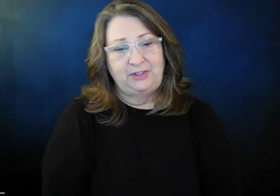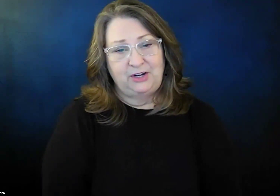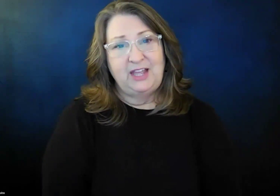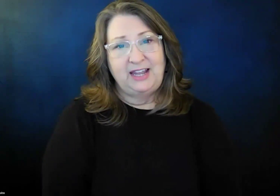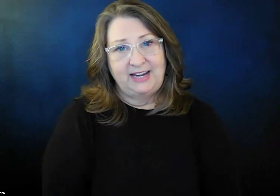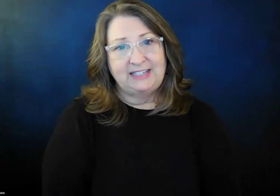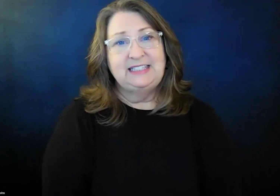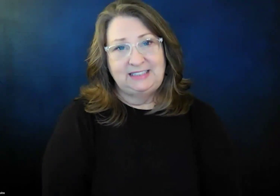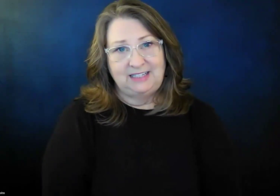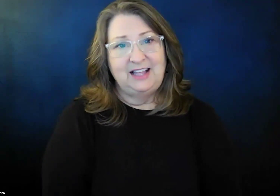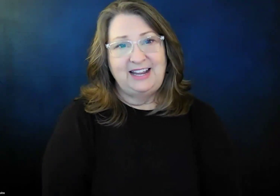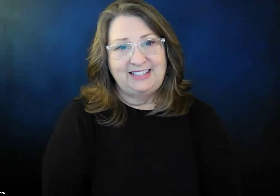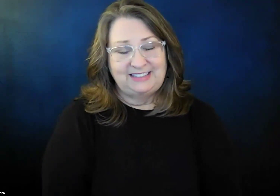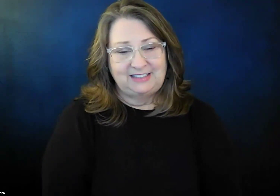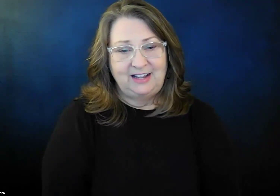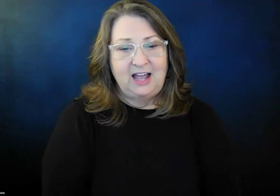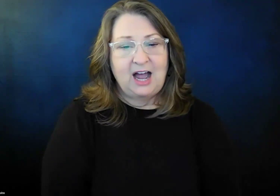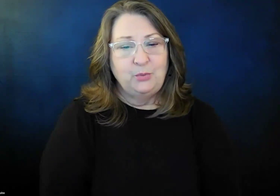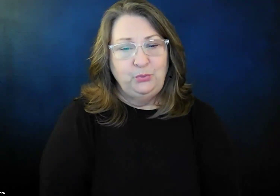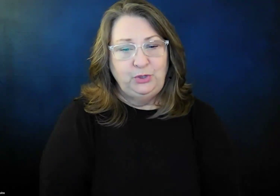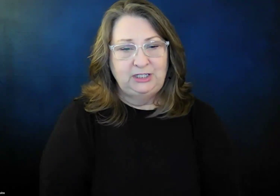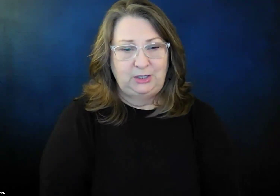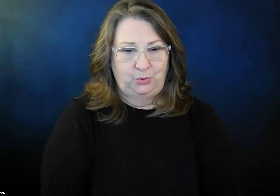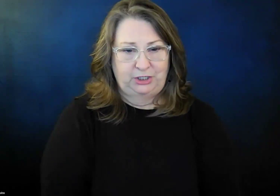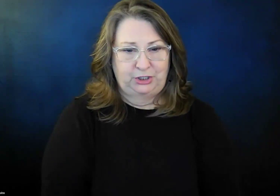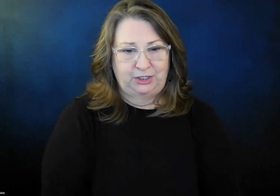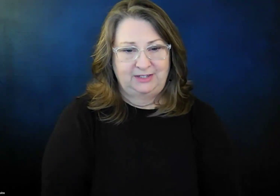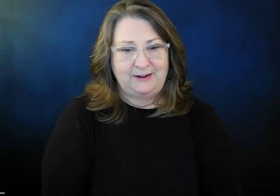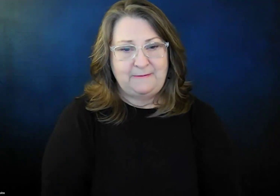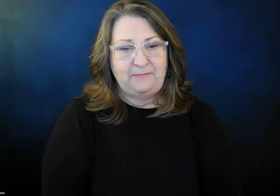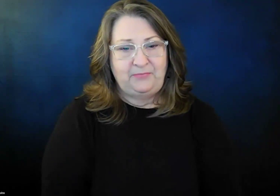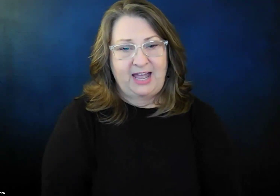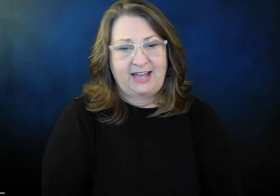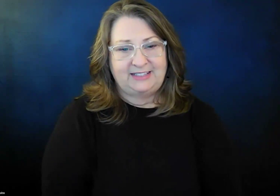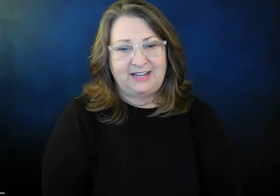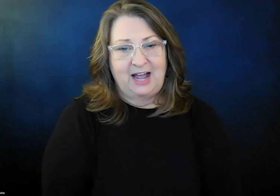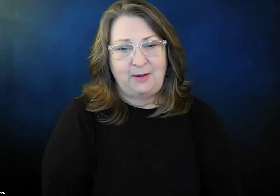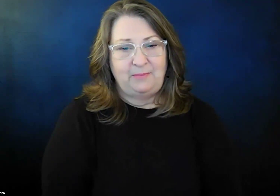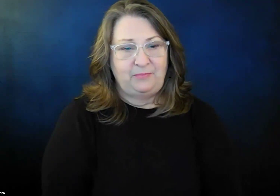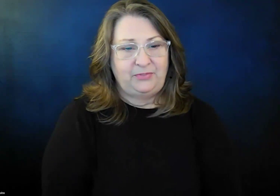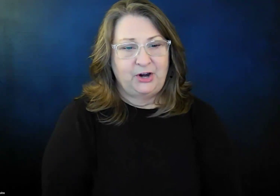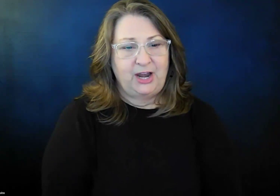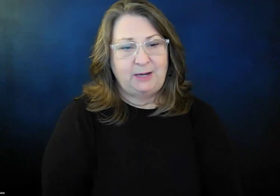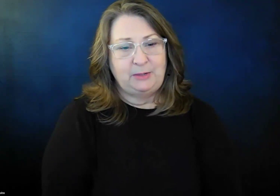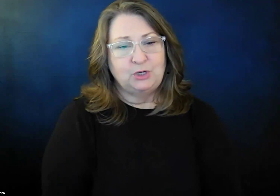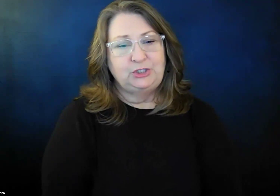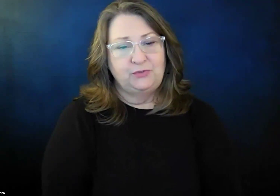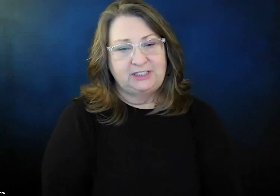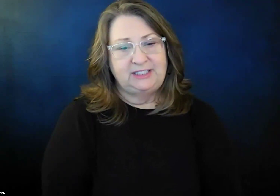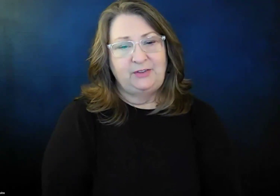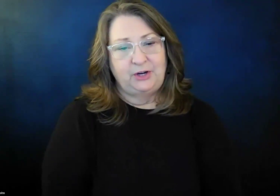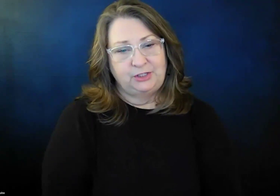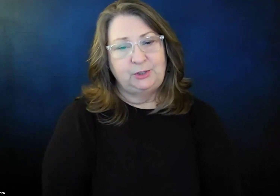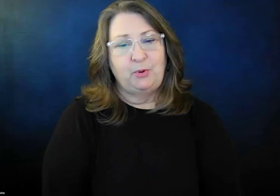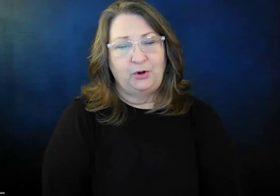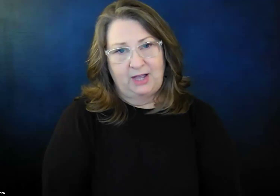services out there that can assist the clients. I really wish that there had been more